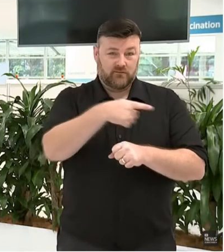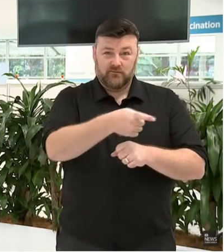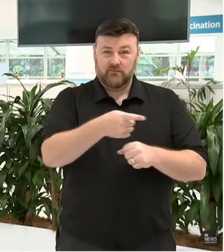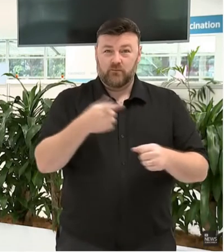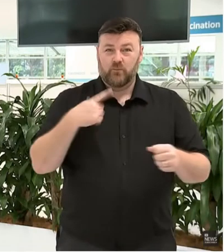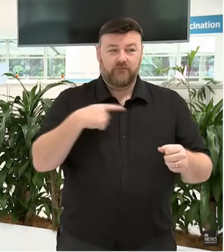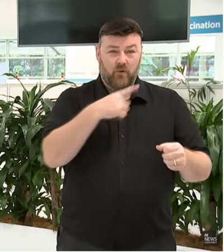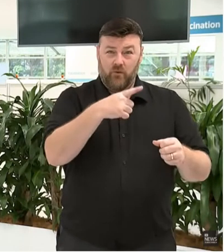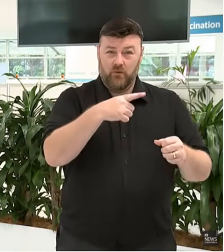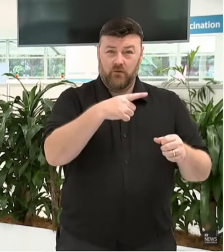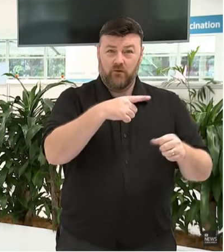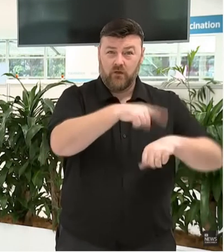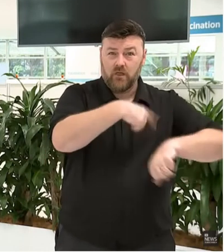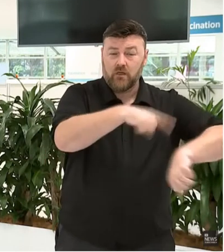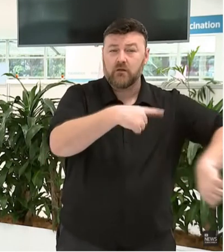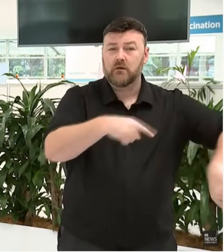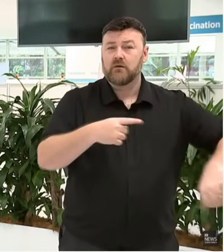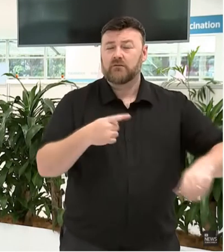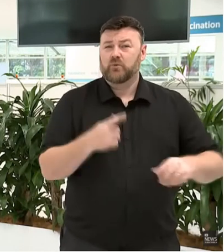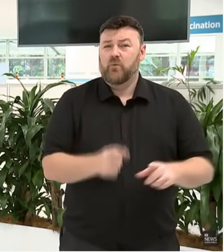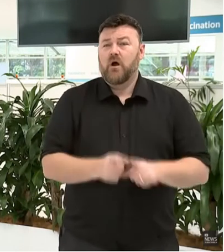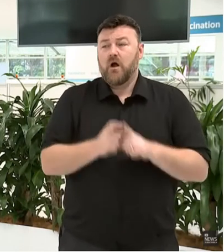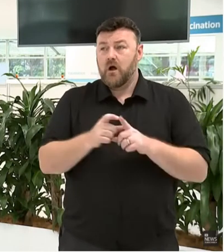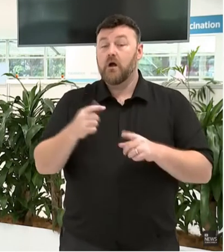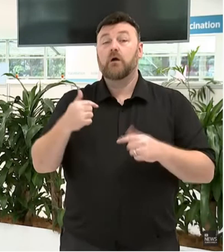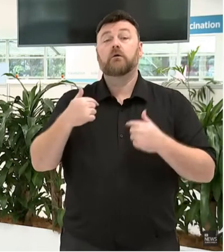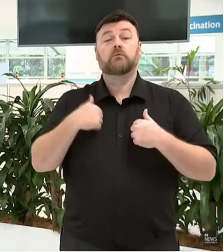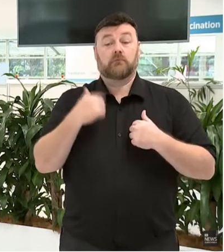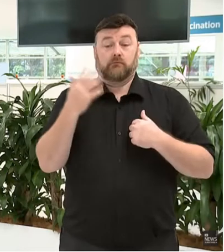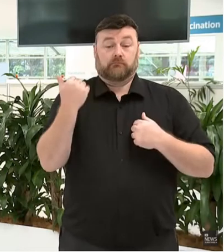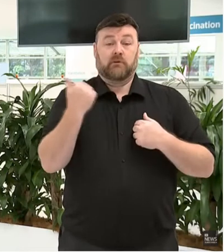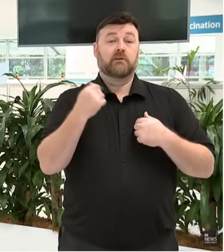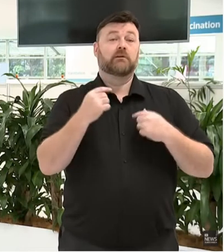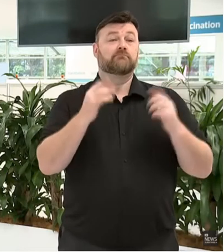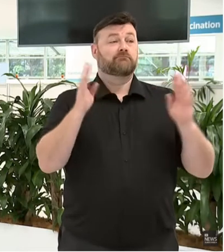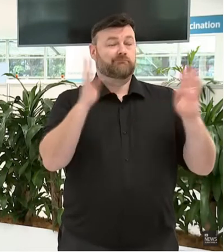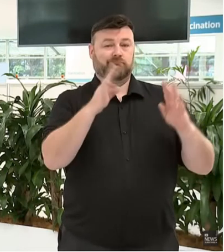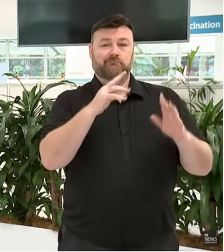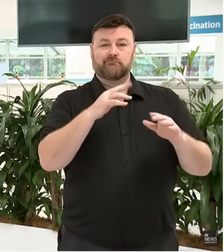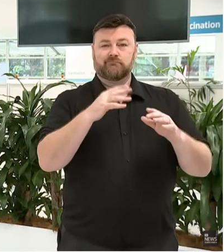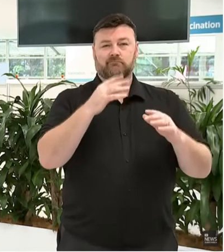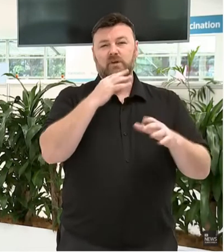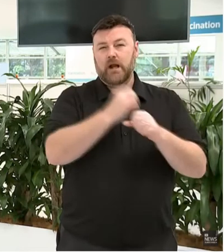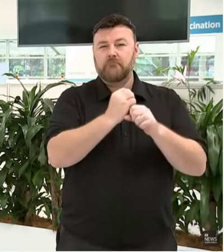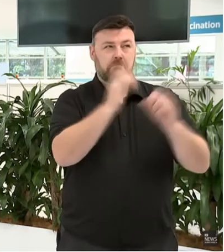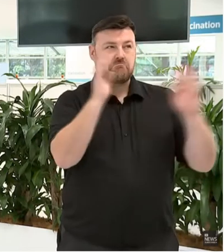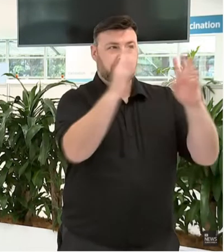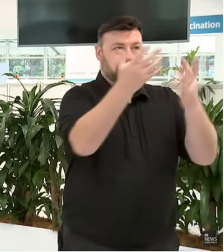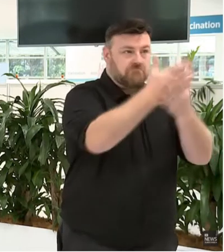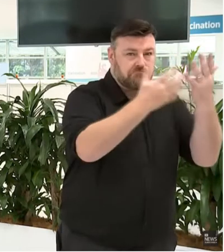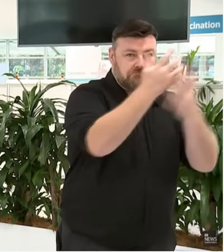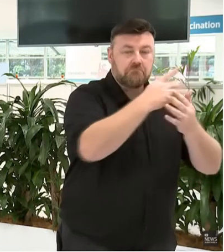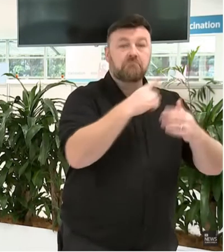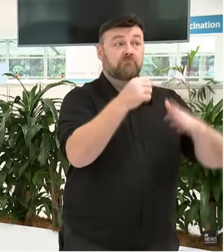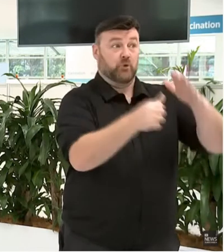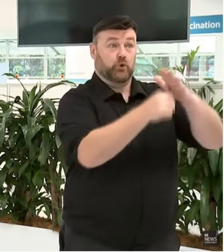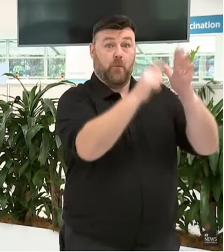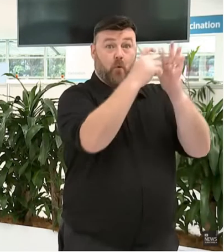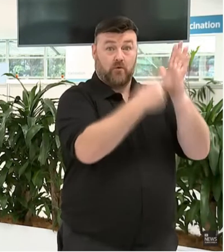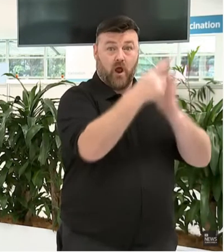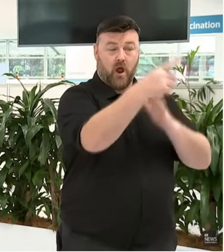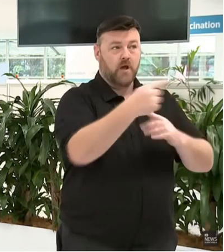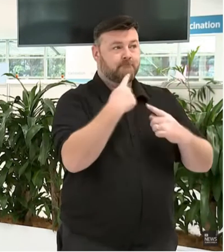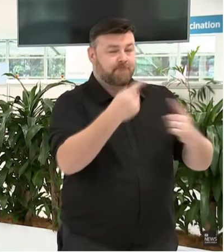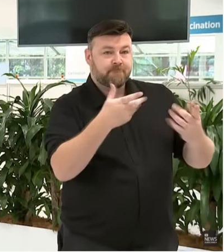we've had a very good discussion in relation to this at National Cabinet. Certainly the view of the Commonwealth Chief Health Officer, and